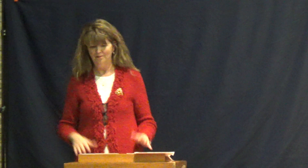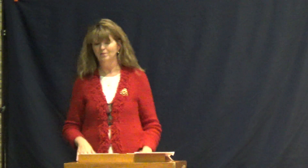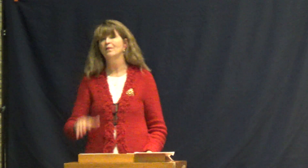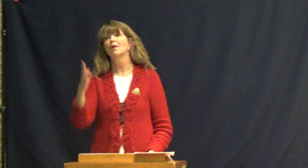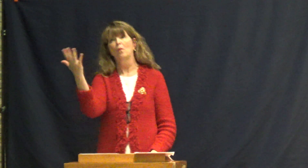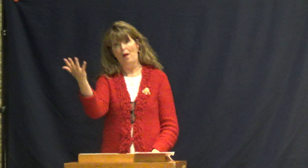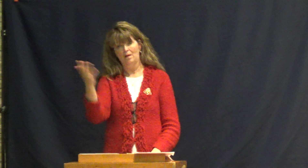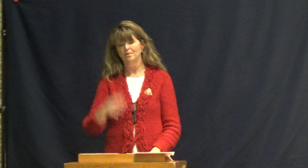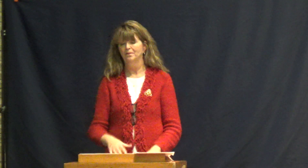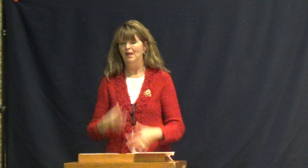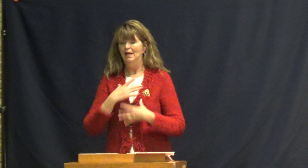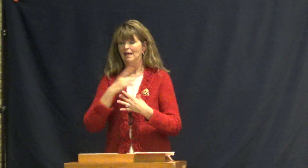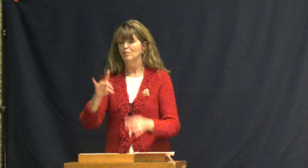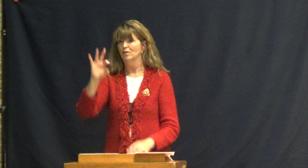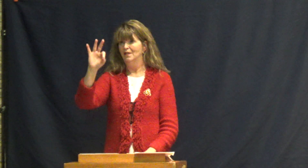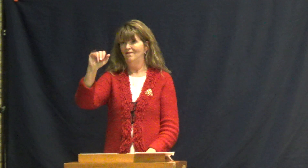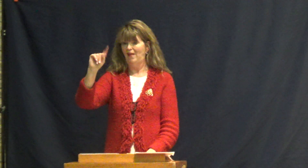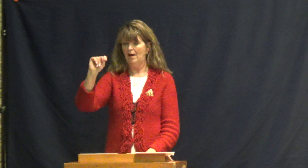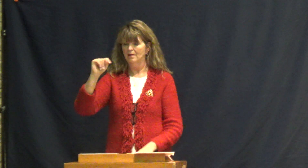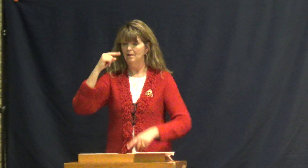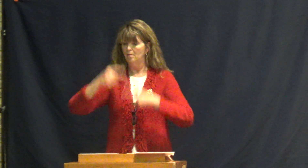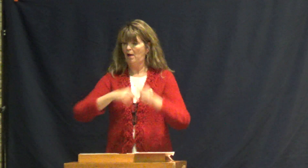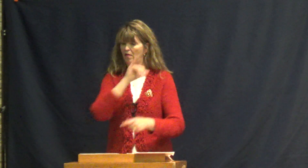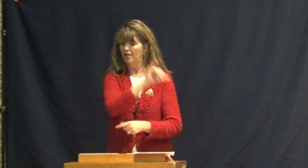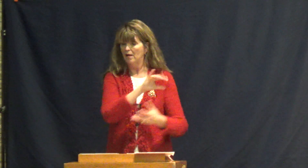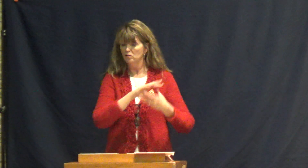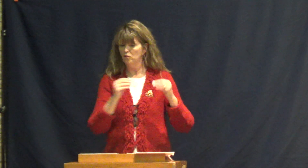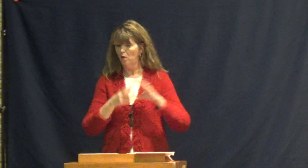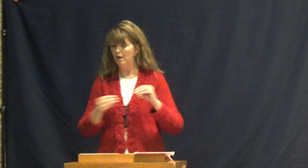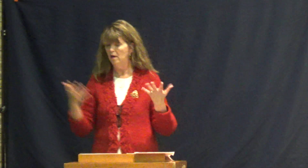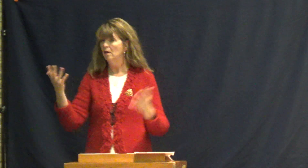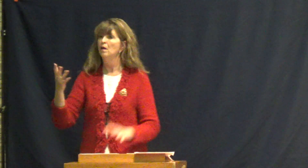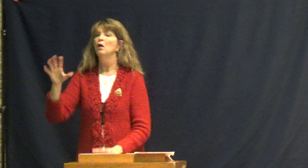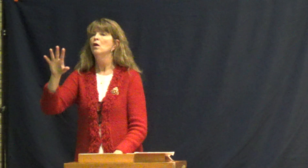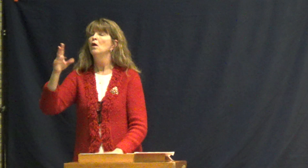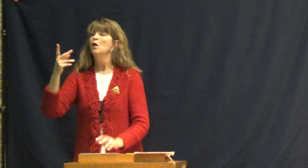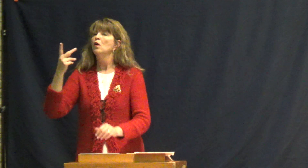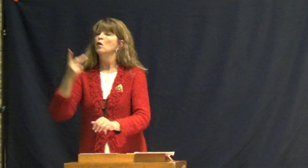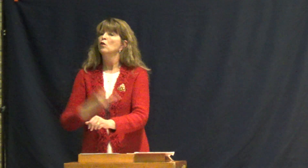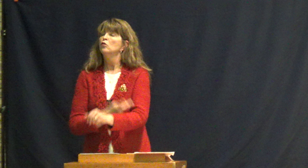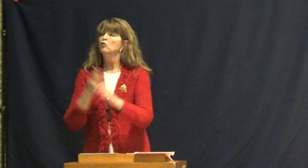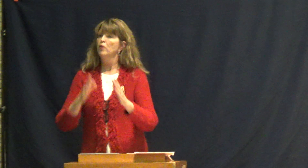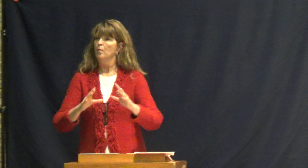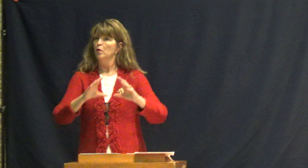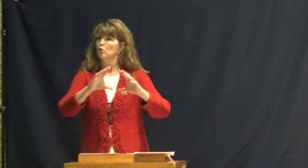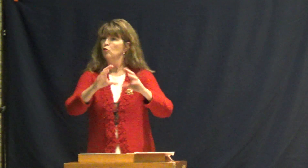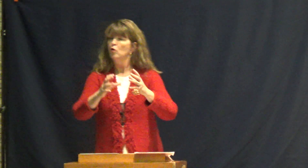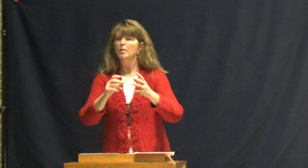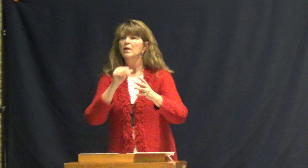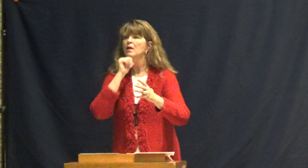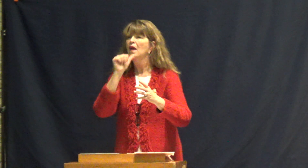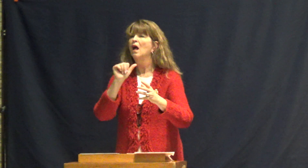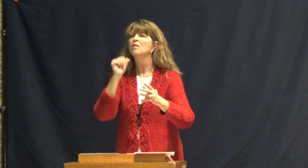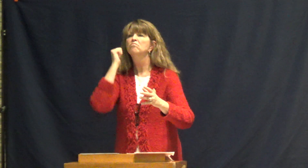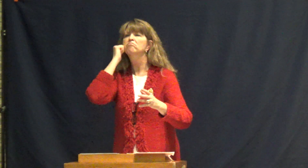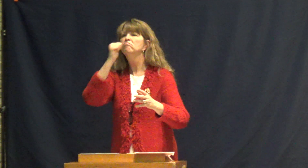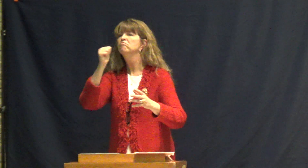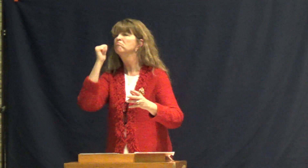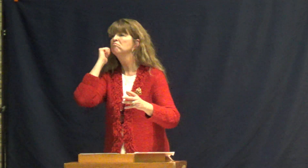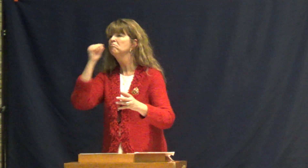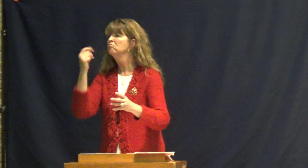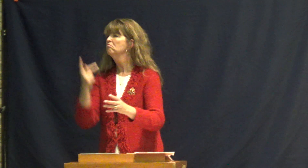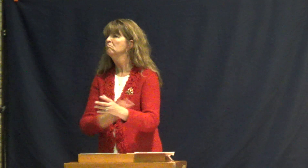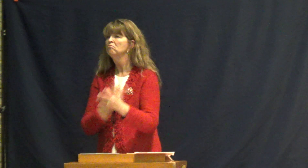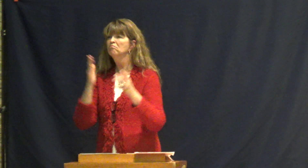What's so supernatural about that? Well, here's an interesting fact about this story. Is that the